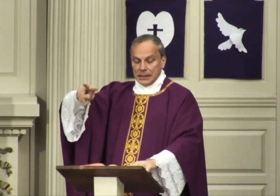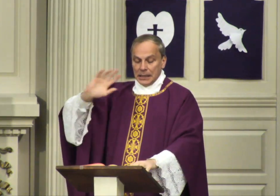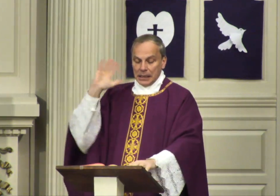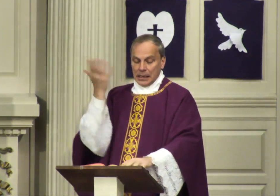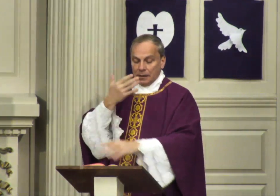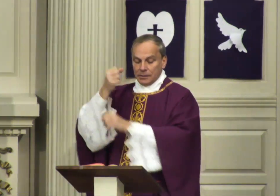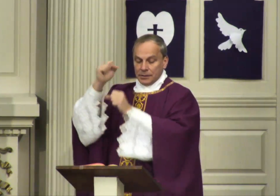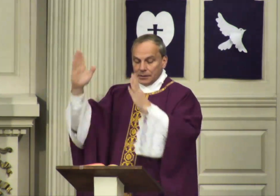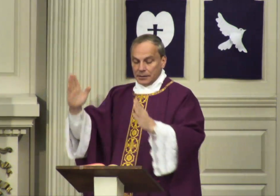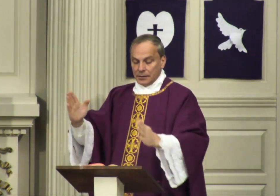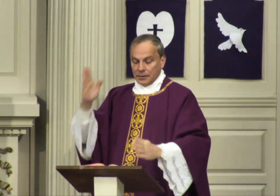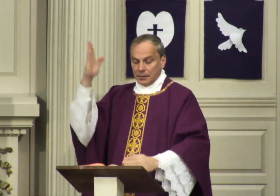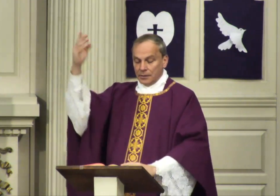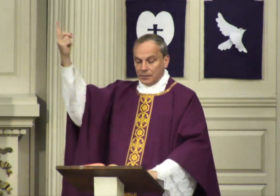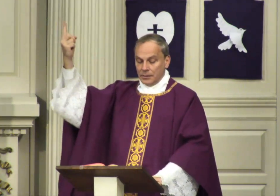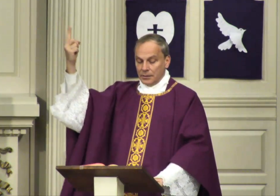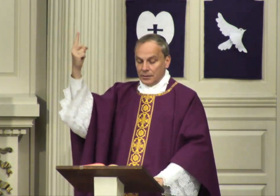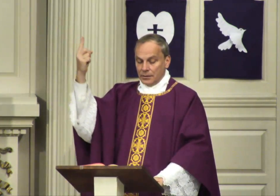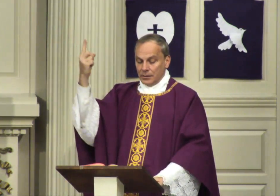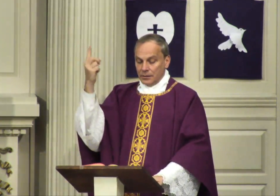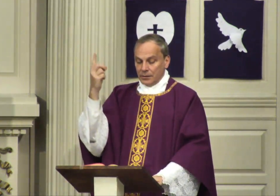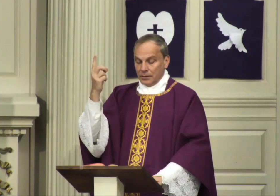Behold, our Savior will come.